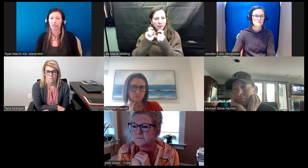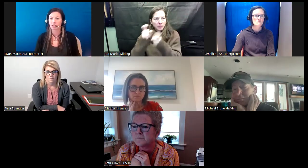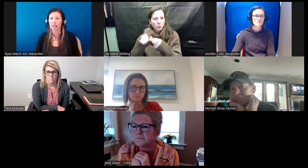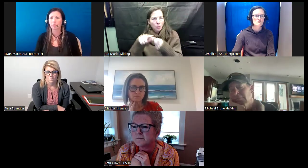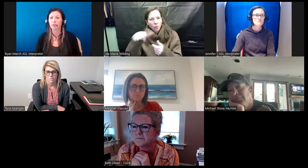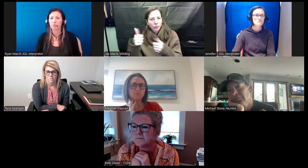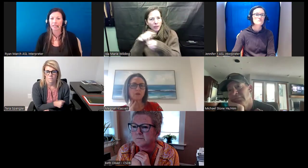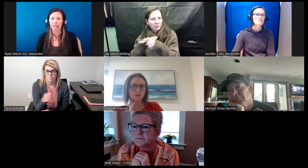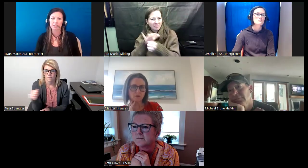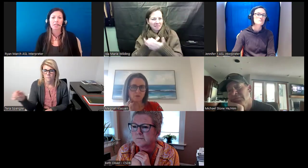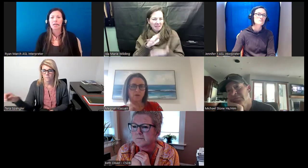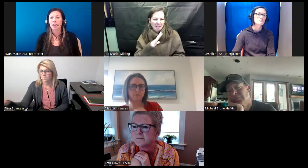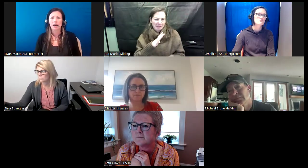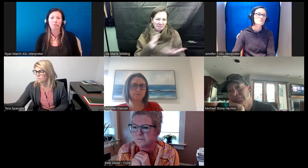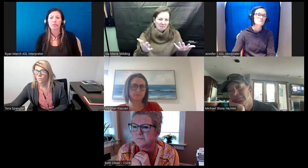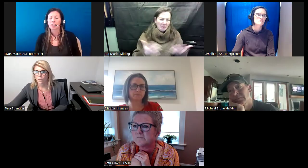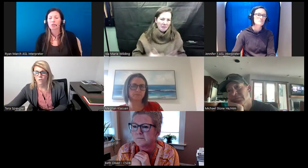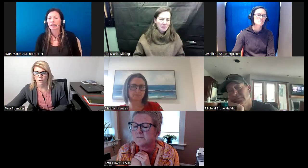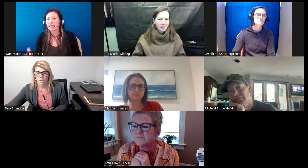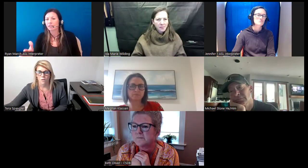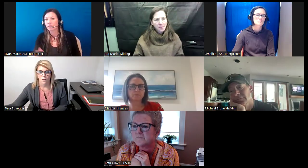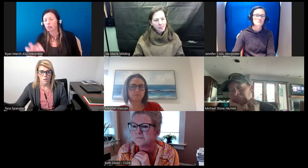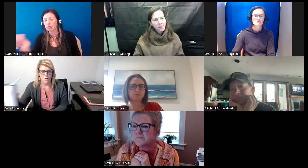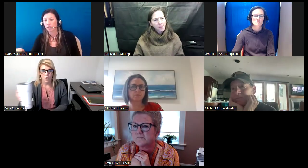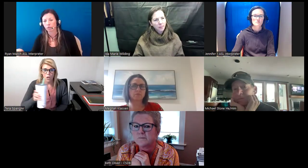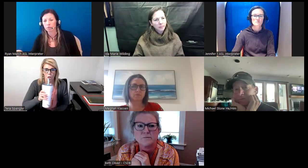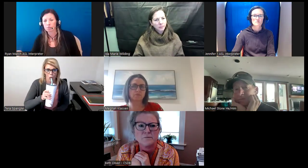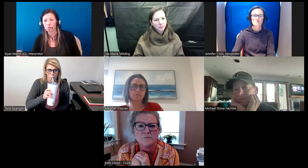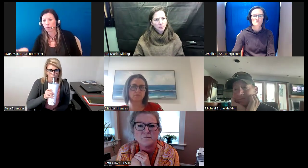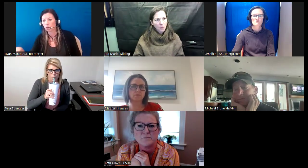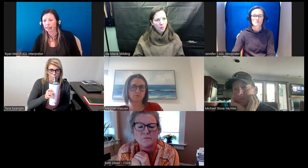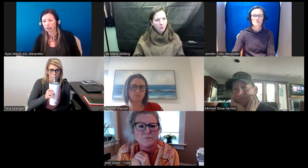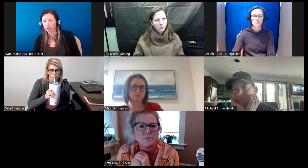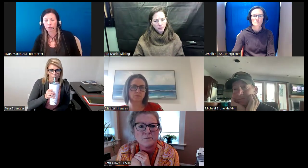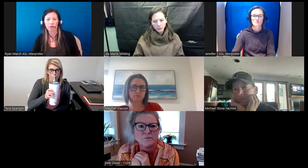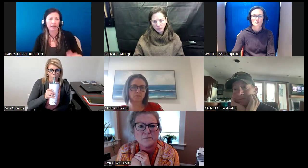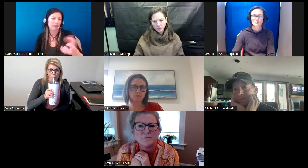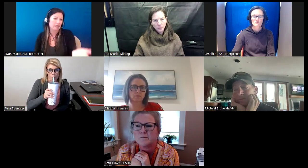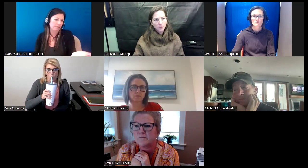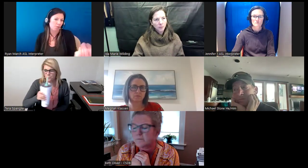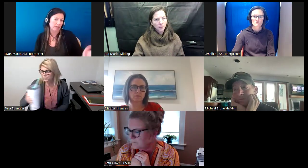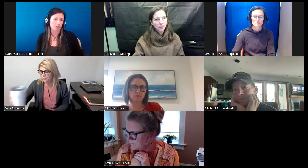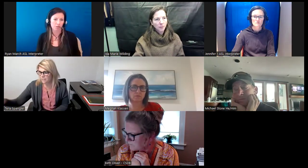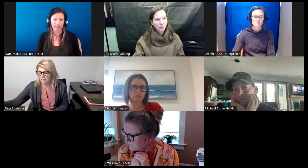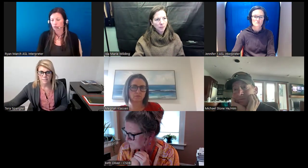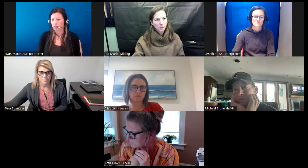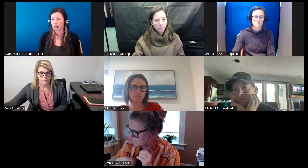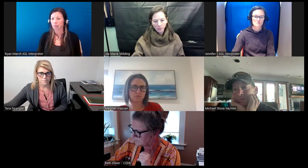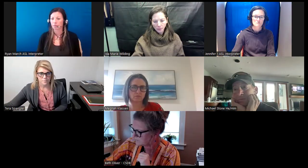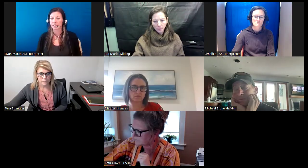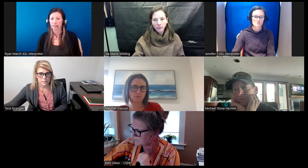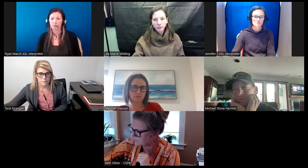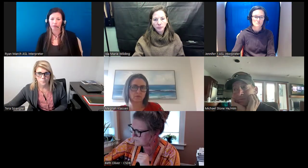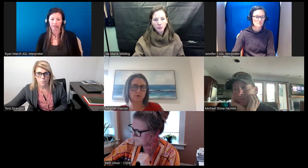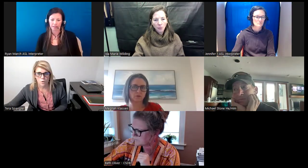but this is just a couple of meetings. So I think even if you, would be working in those other 4 areas, if you wanted to join this, it would be a couple